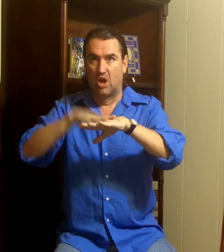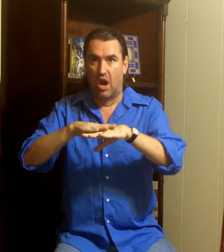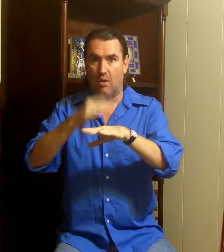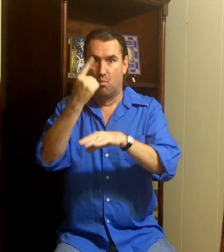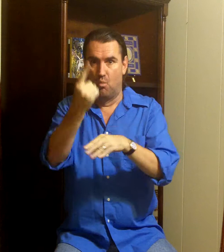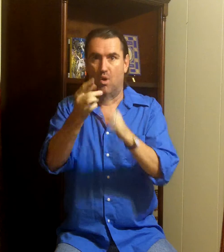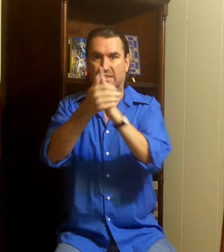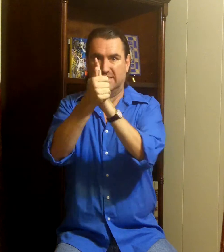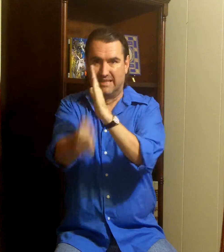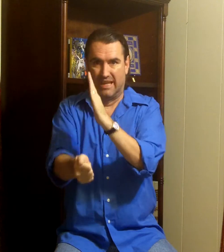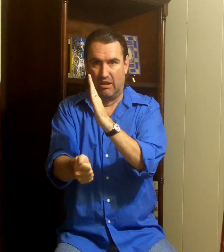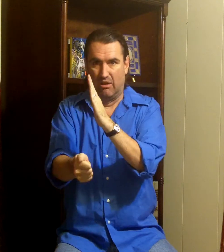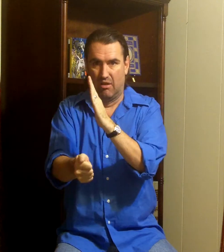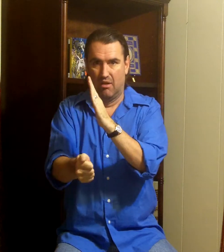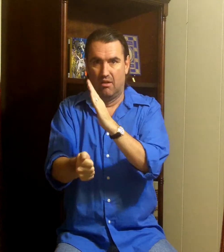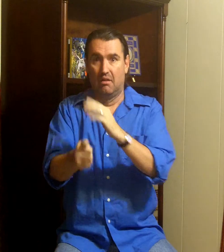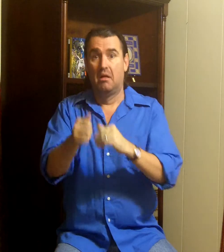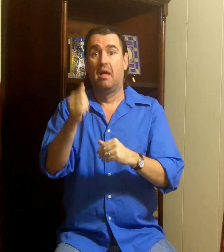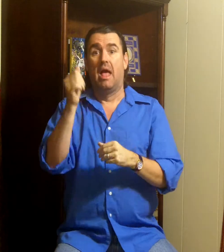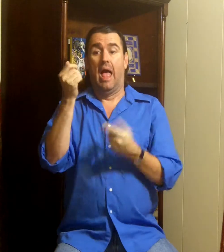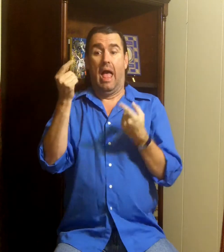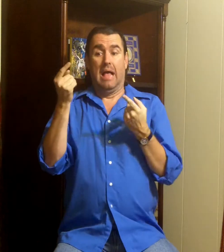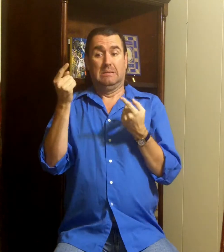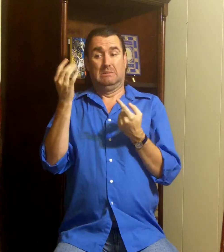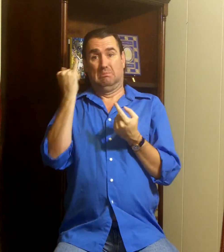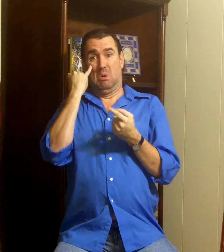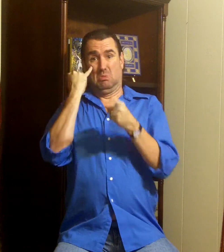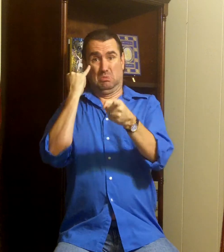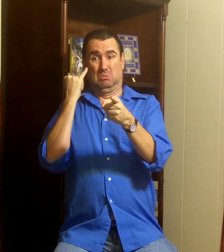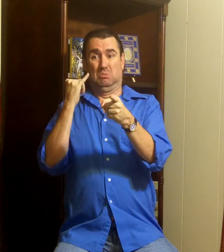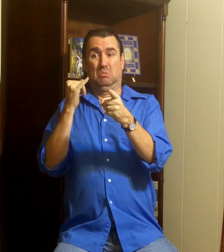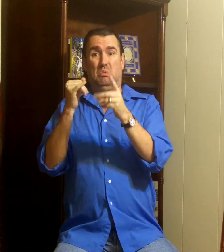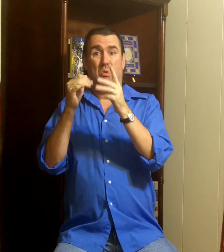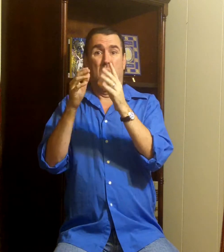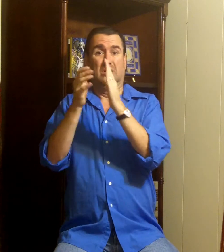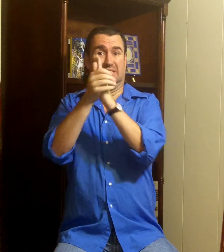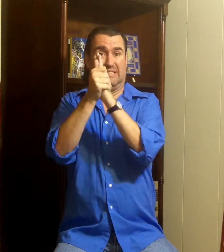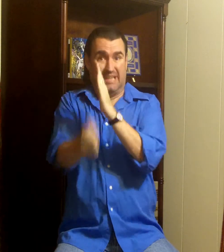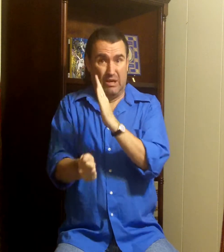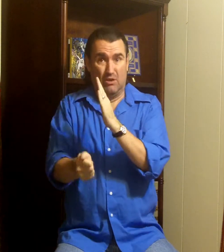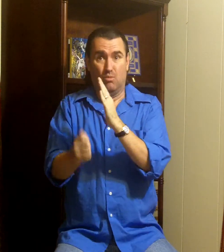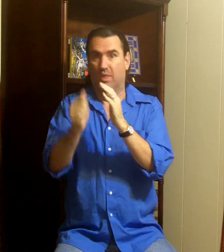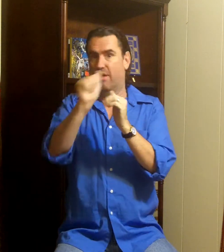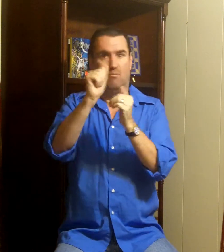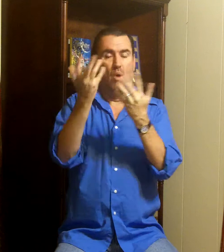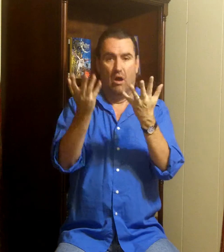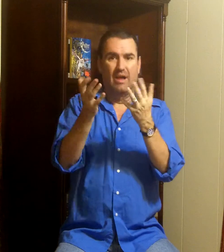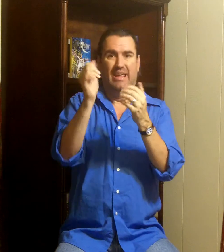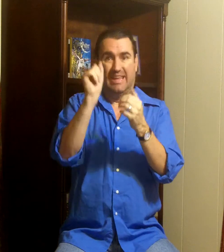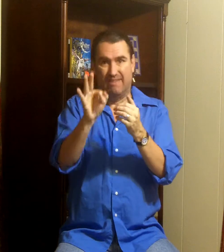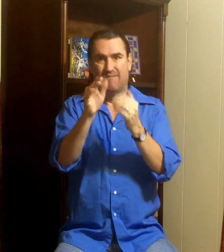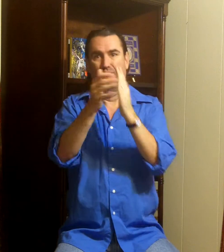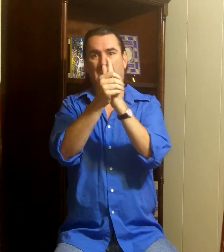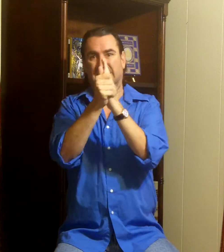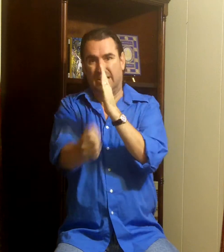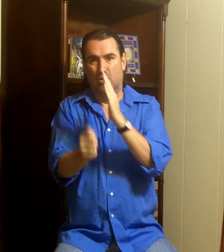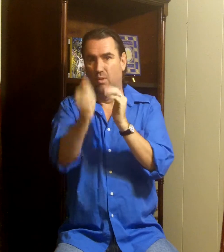If you're especially skilled in the codes of sign language, all the systems of sign language, then you'll be able to manage